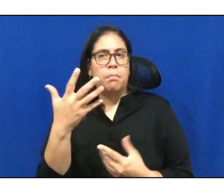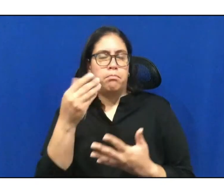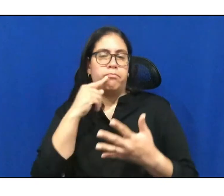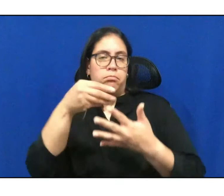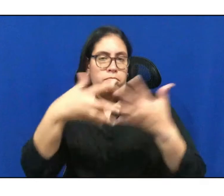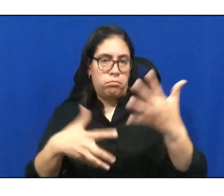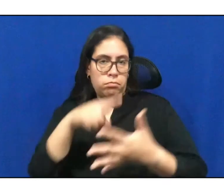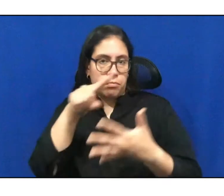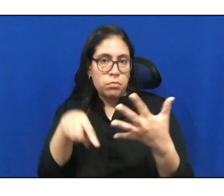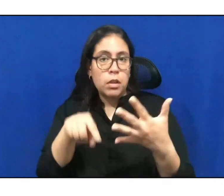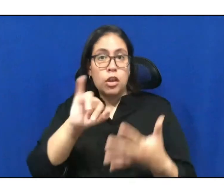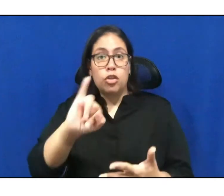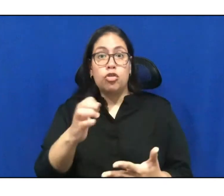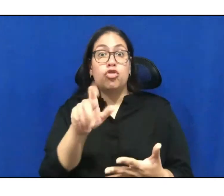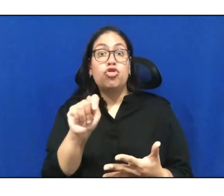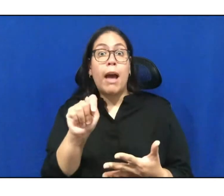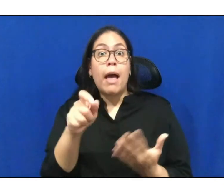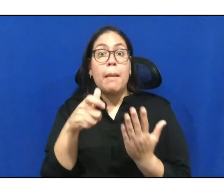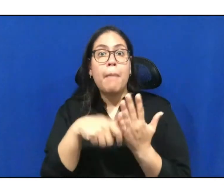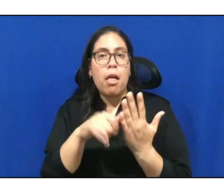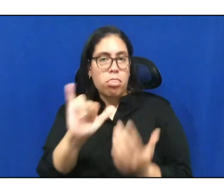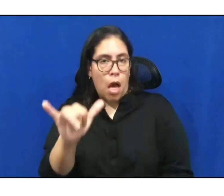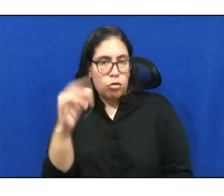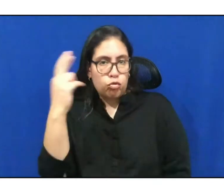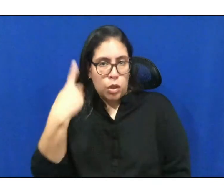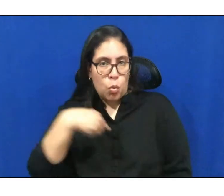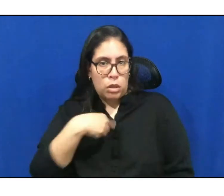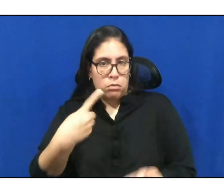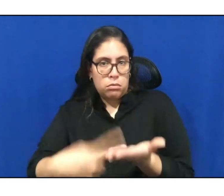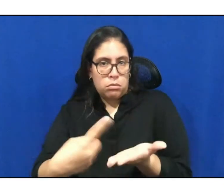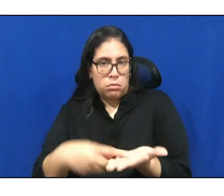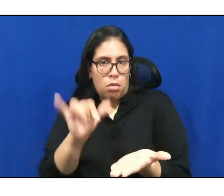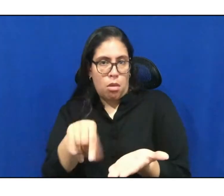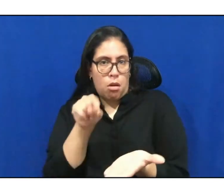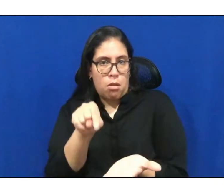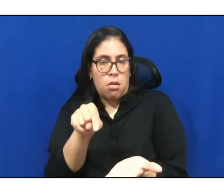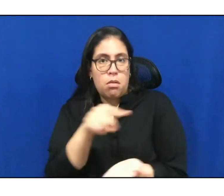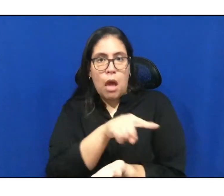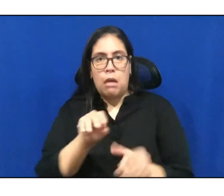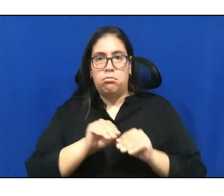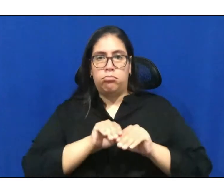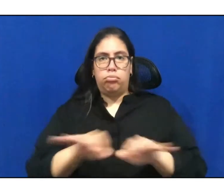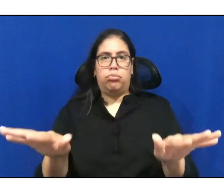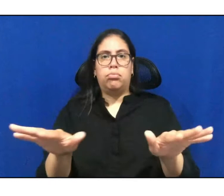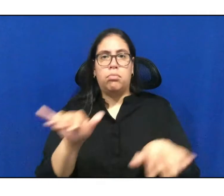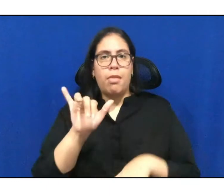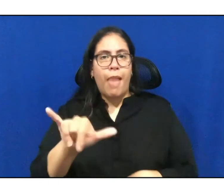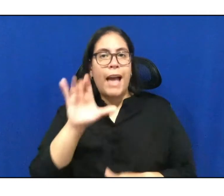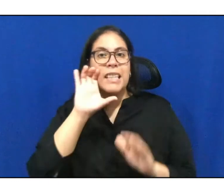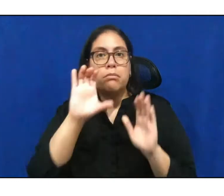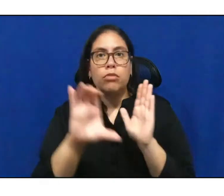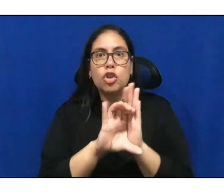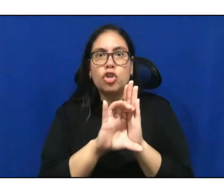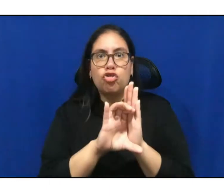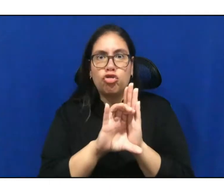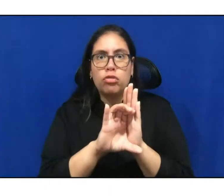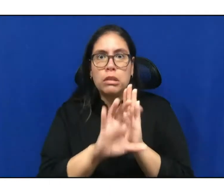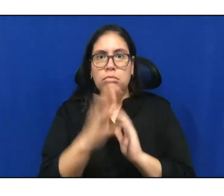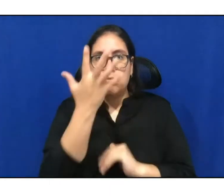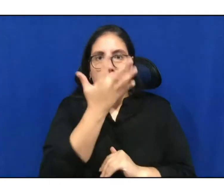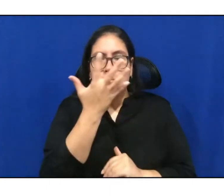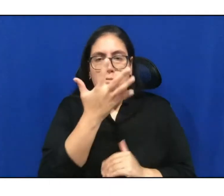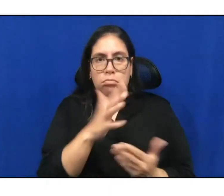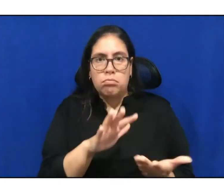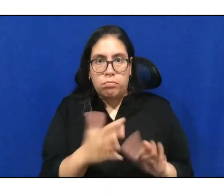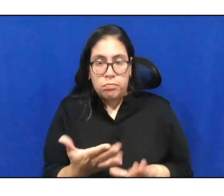is one of the reasons we're having this conversation, because they publicize the image, and having the Ebony Jet Archive and Mellon being one